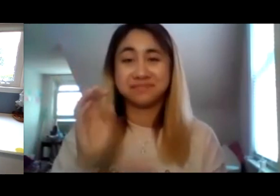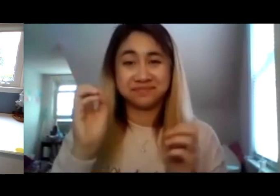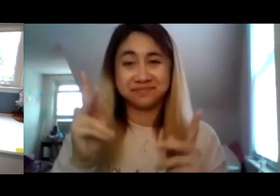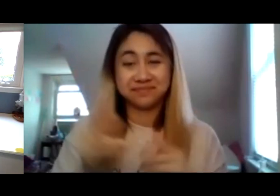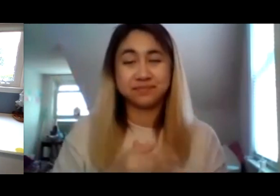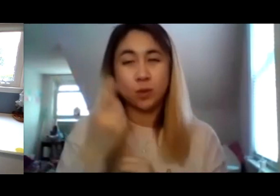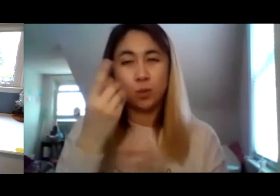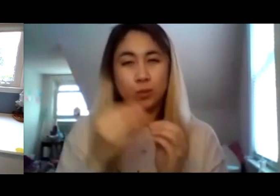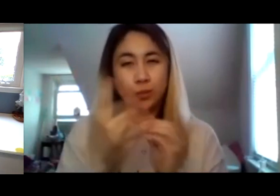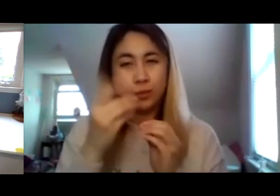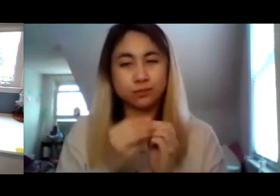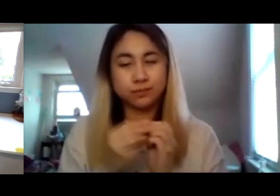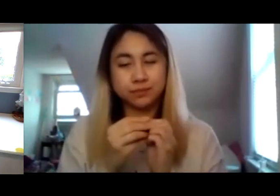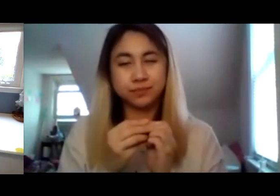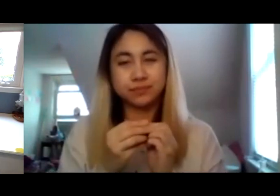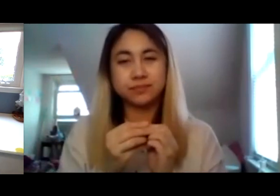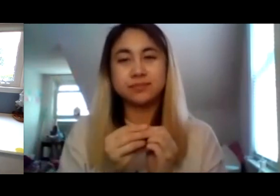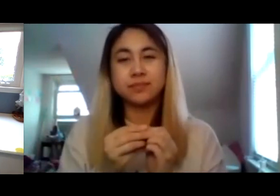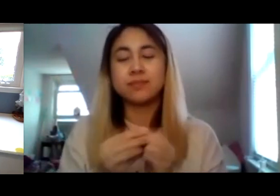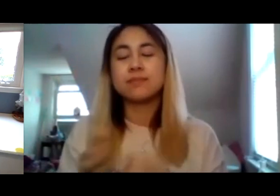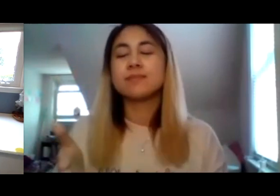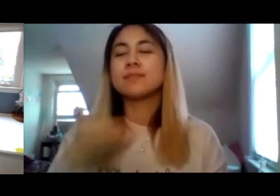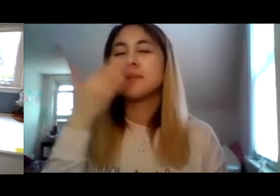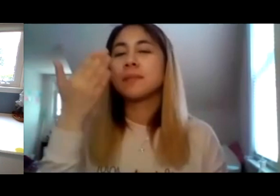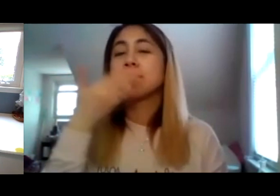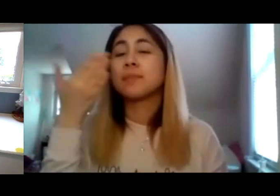Okay, one more. Deep breath in,